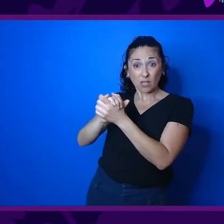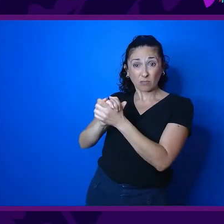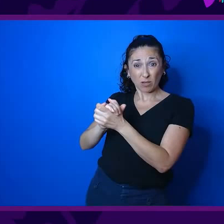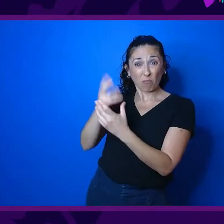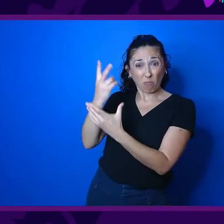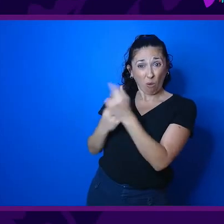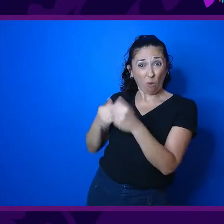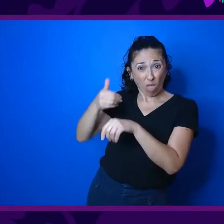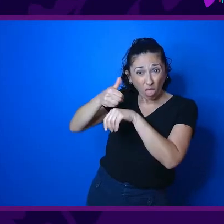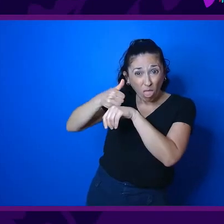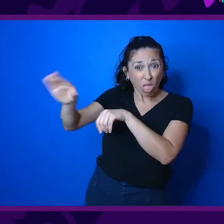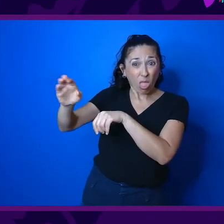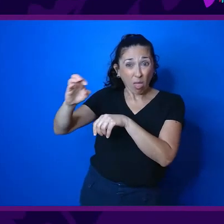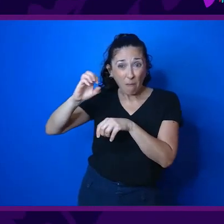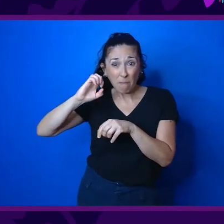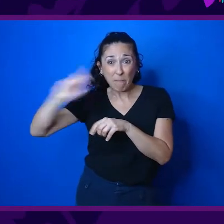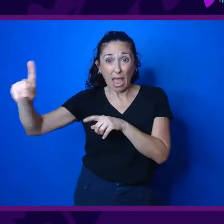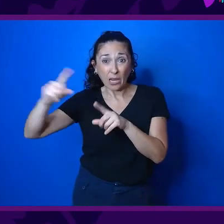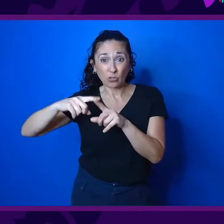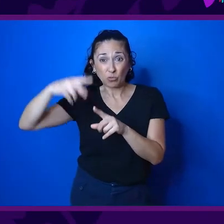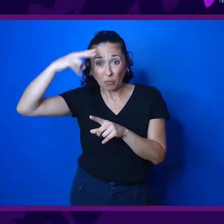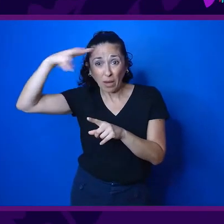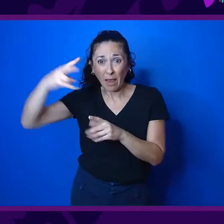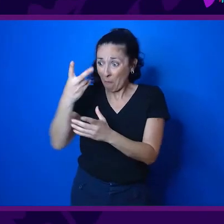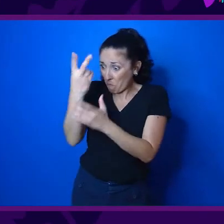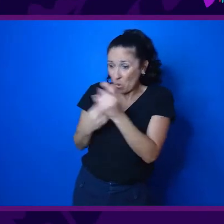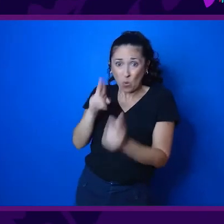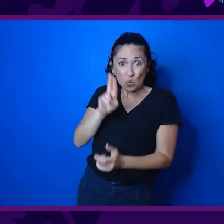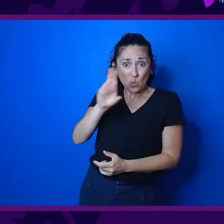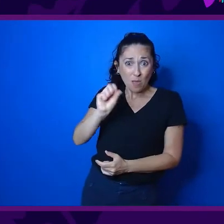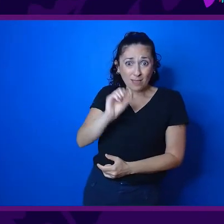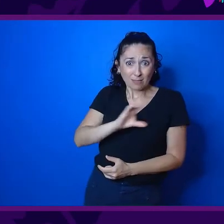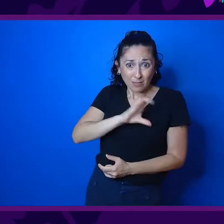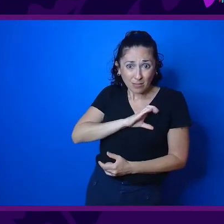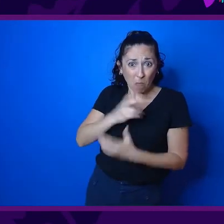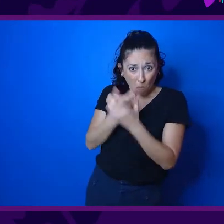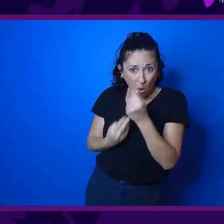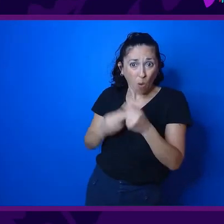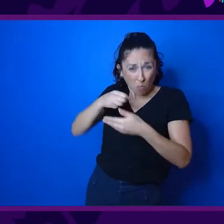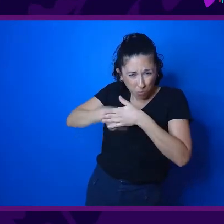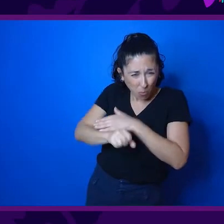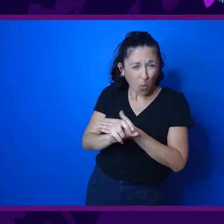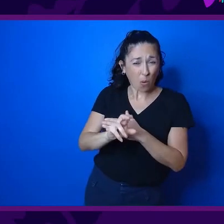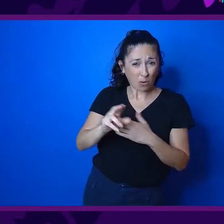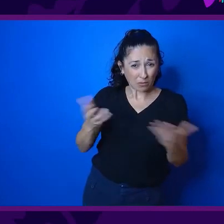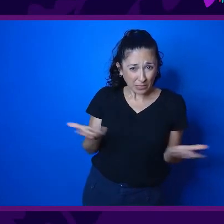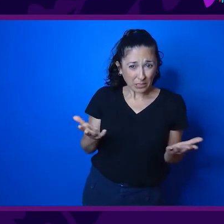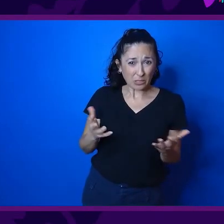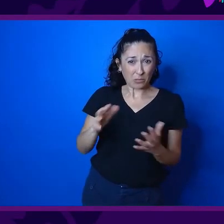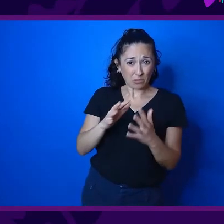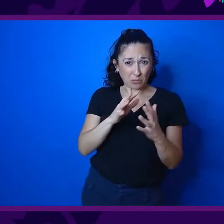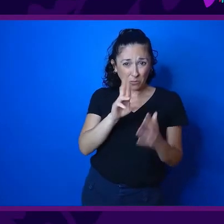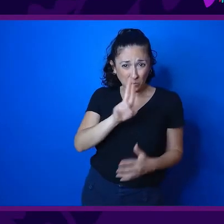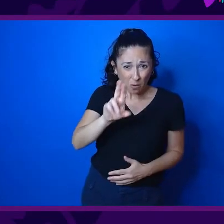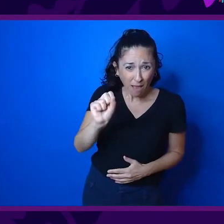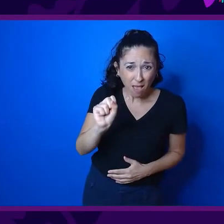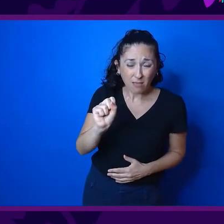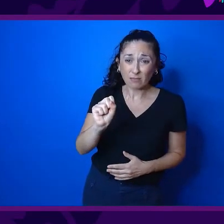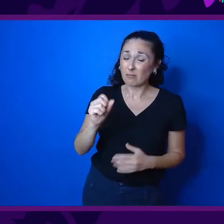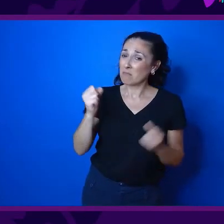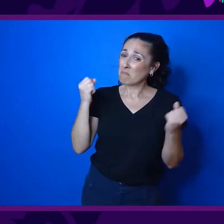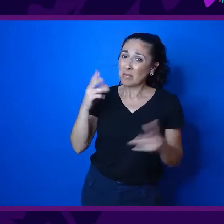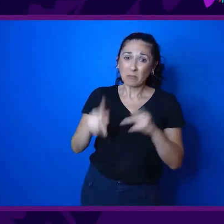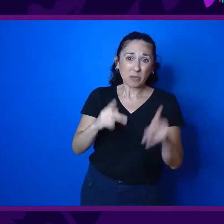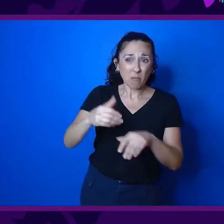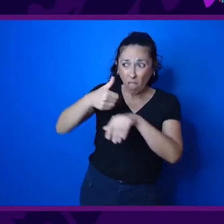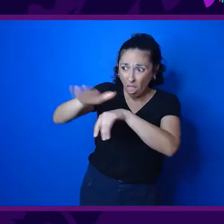both American citizens, being born in the United States of America. And about 60% of the people that were deported were actually